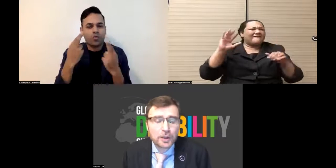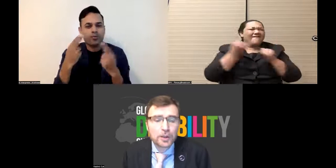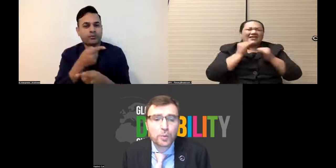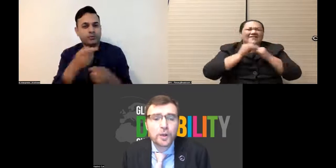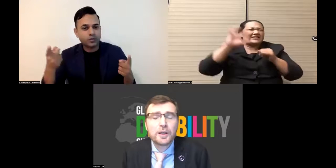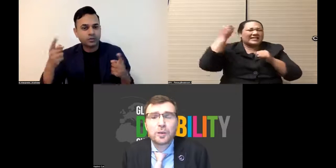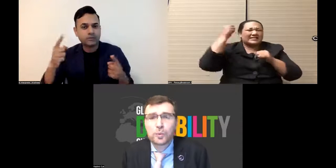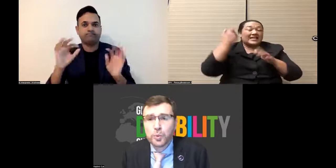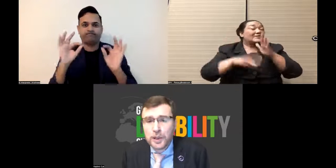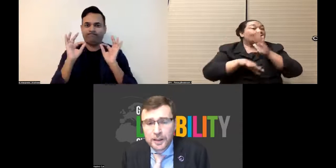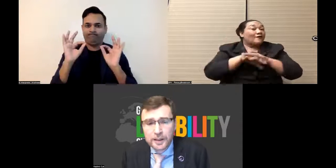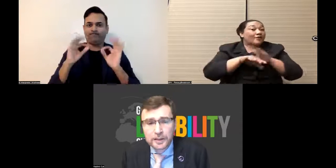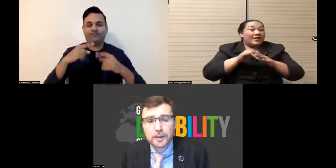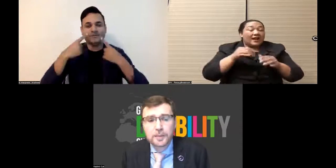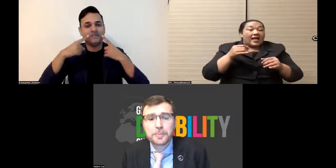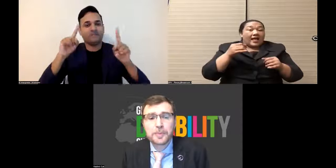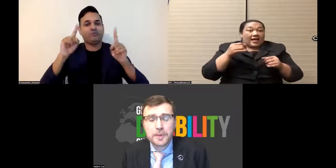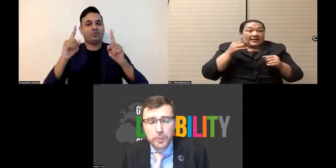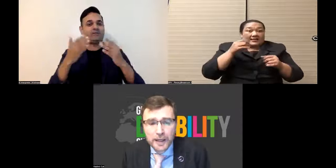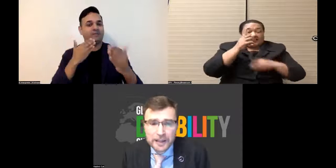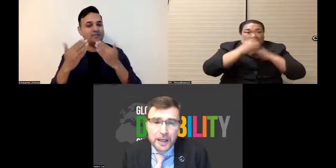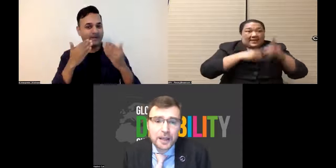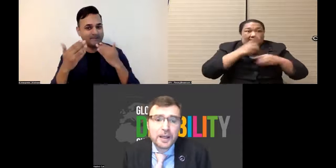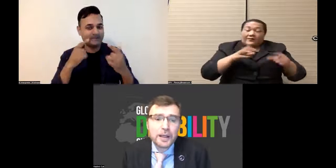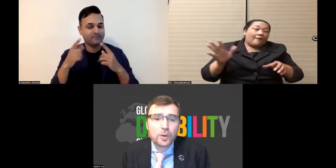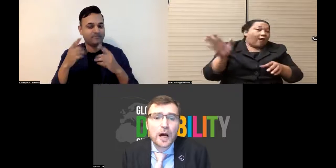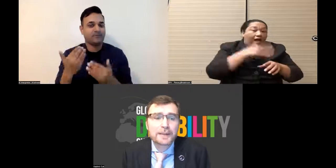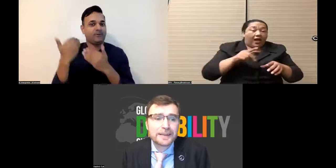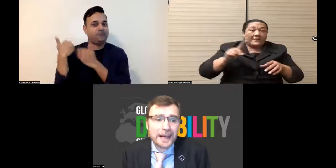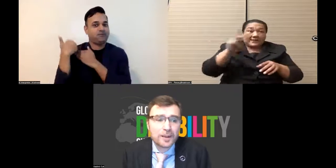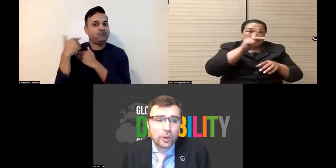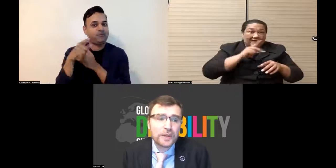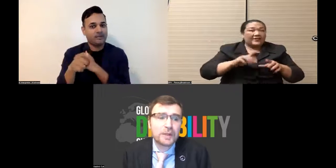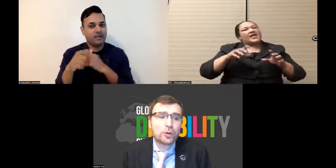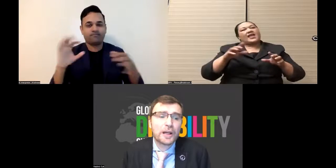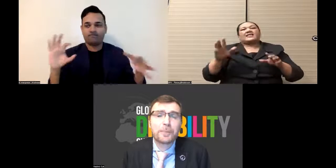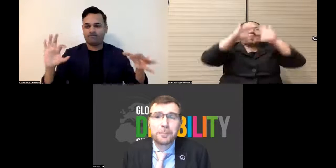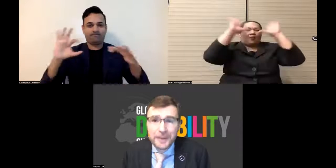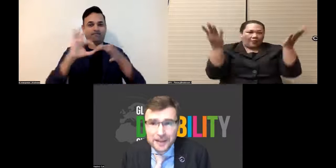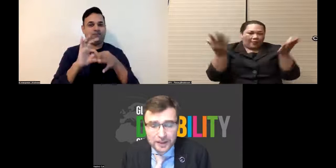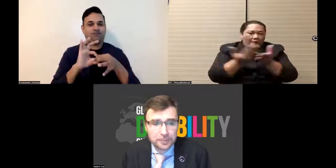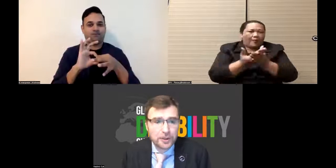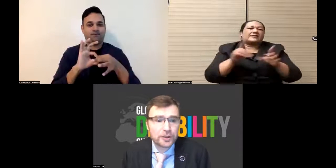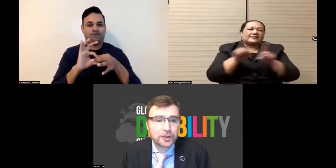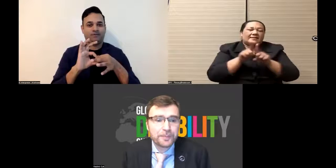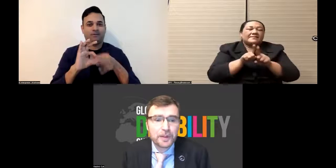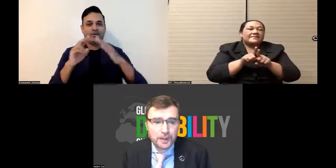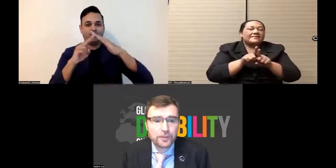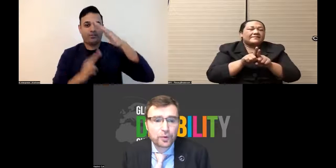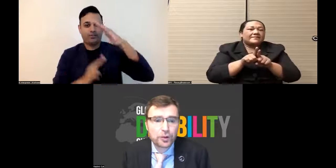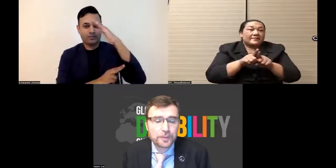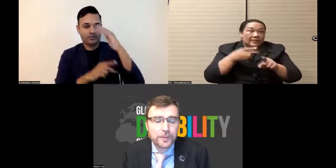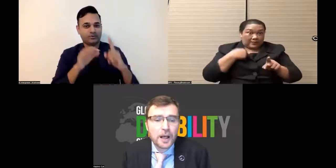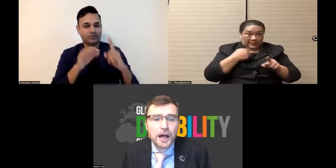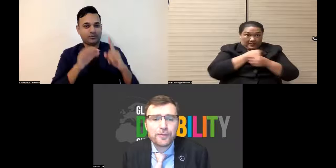world. We at the IDA are standing committed to help build these bridges in